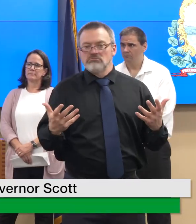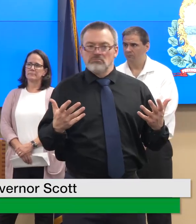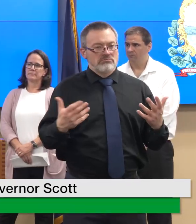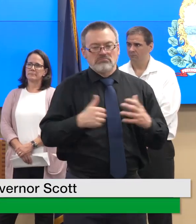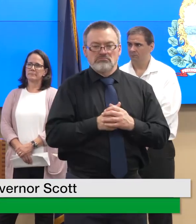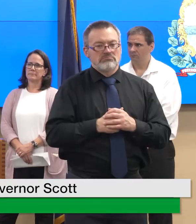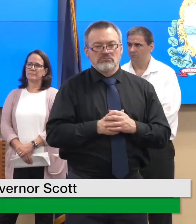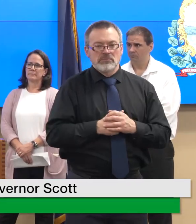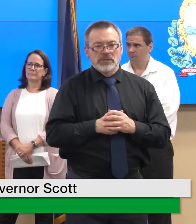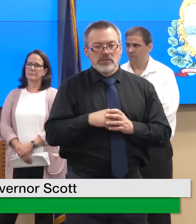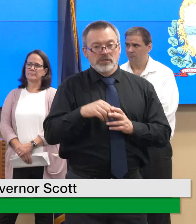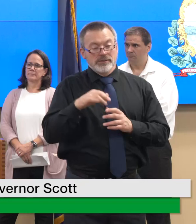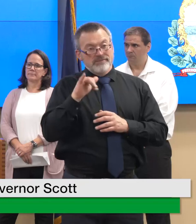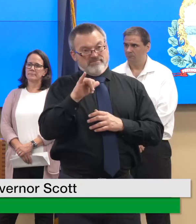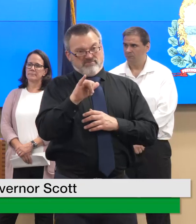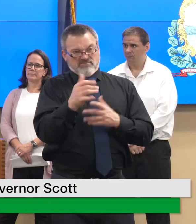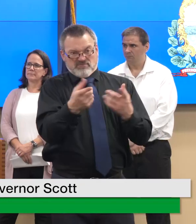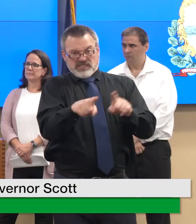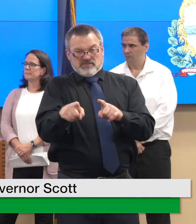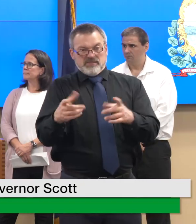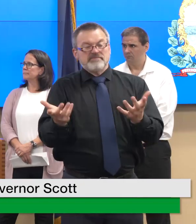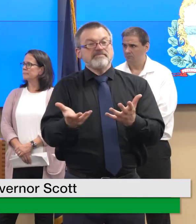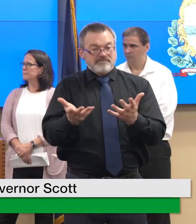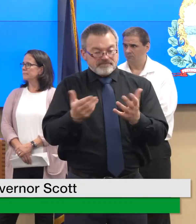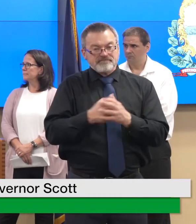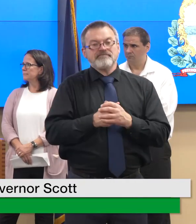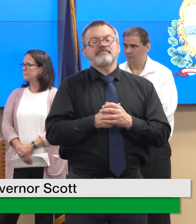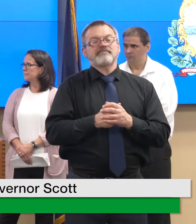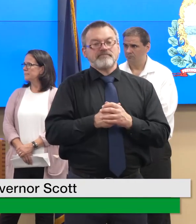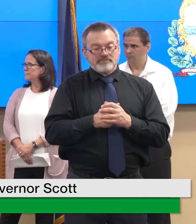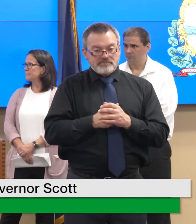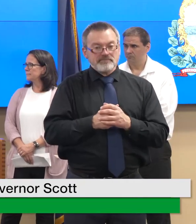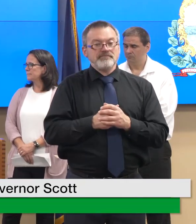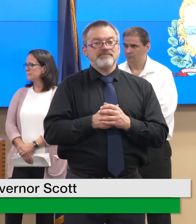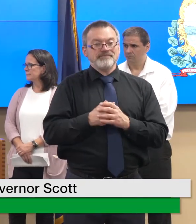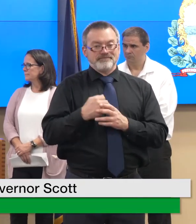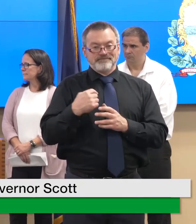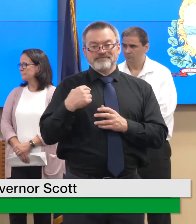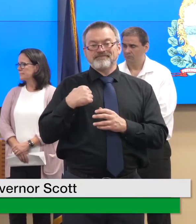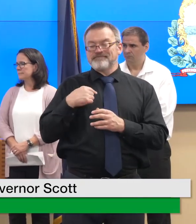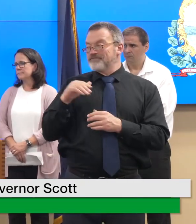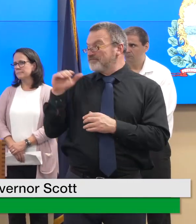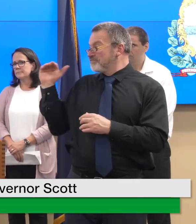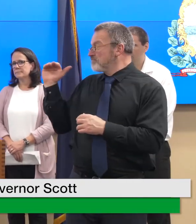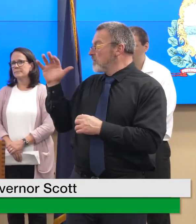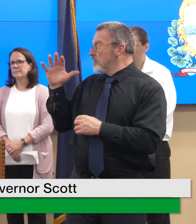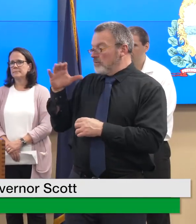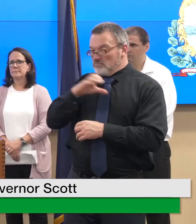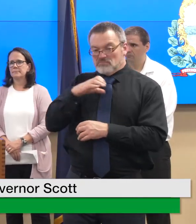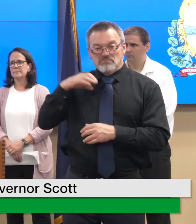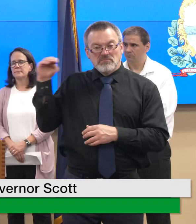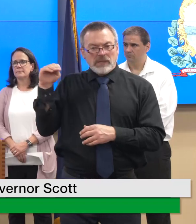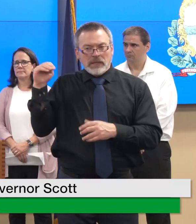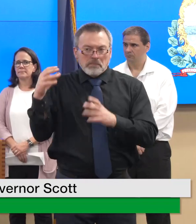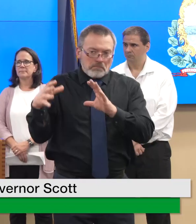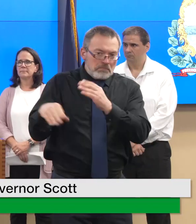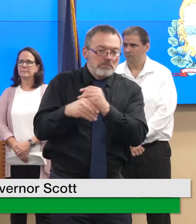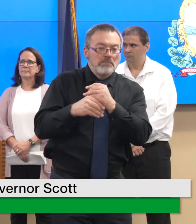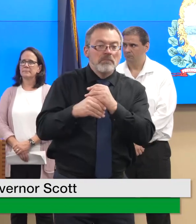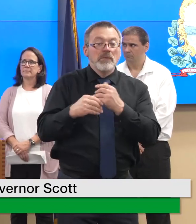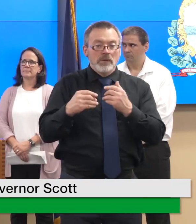it was a situation where I think I can ask Commissioner Morrison to speak more about this, but the Swiftwater Rescue